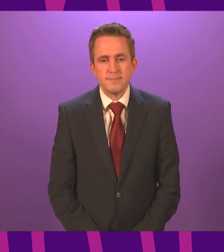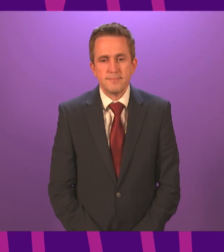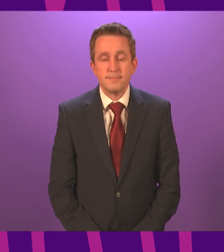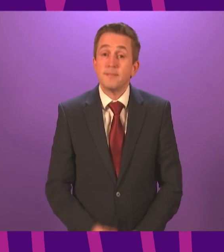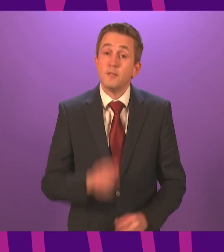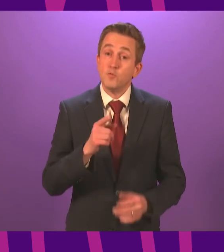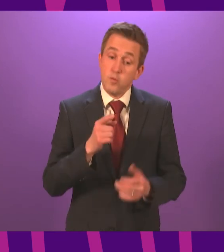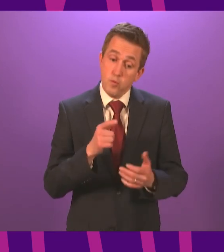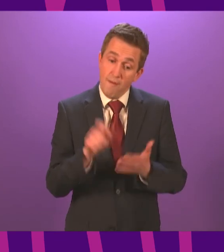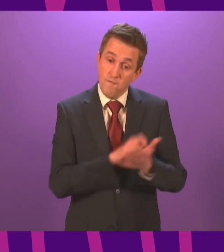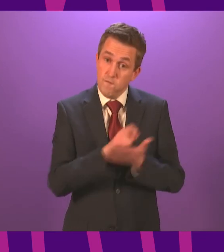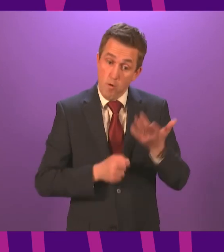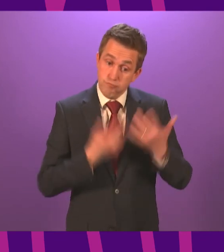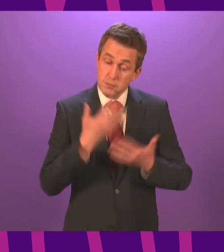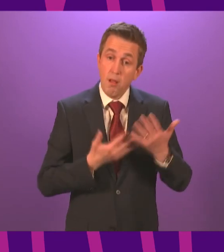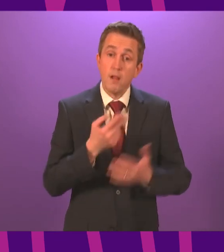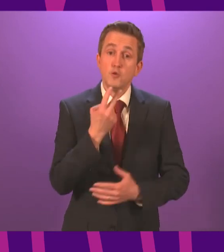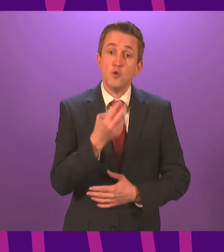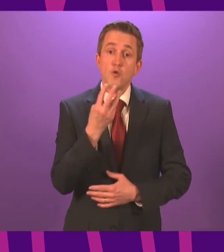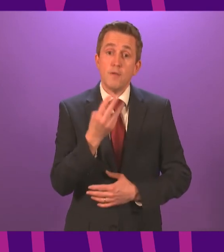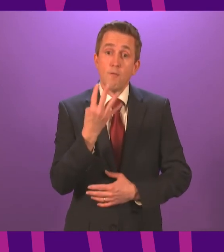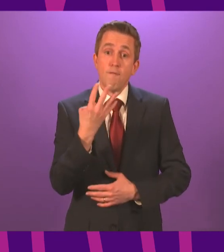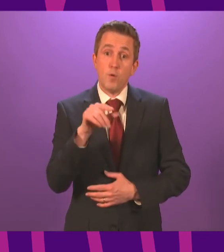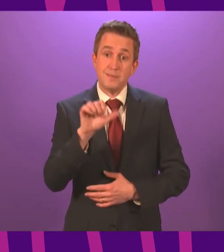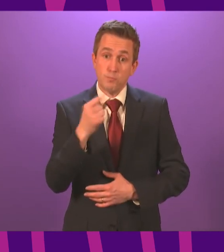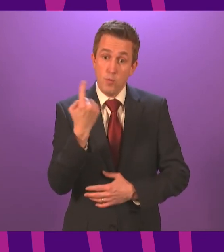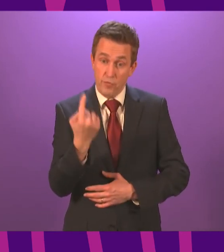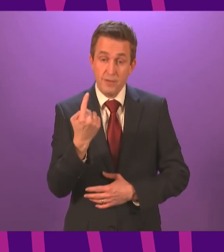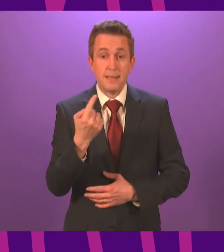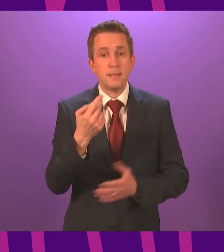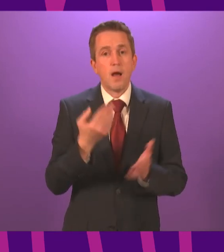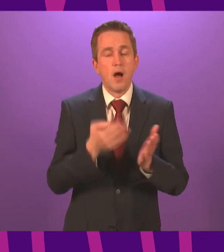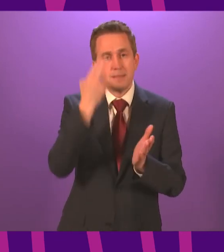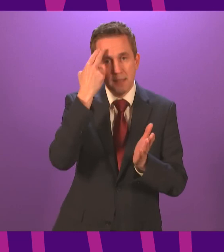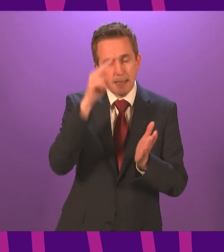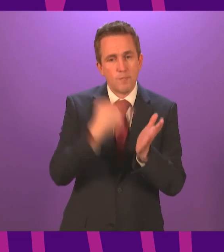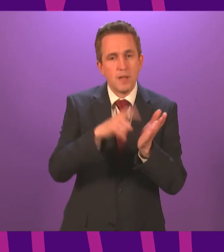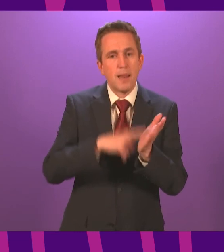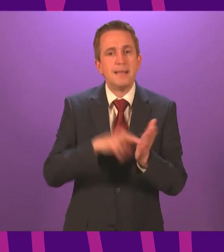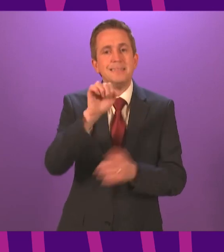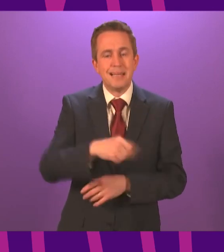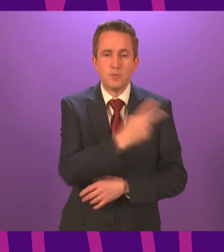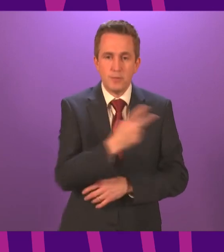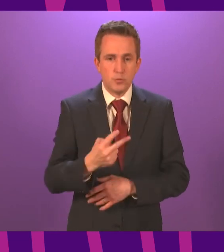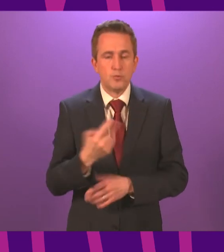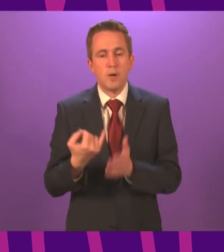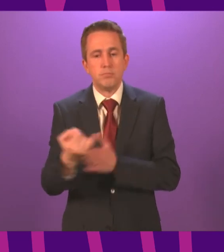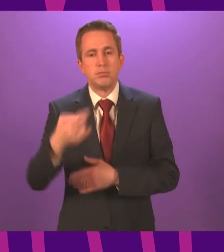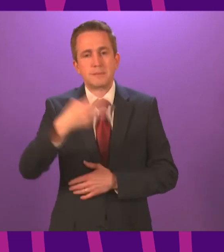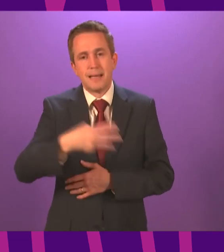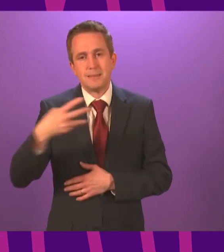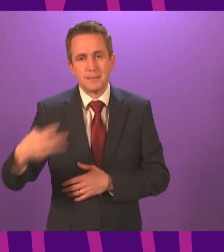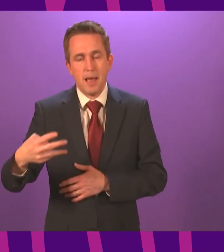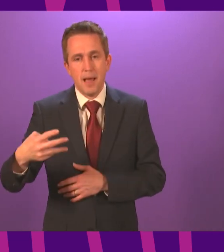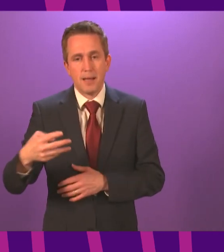The result of the vote on amendment number 23416.3 in the name of Richard Leonard is yes 22, no 99. There